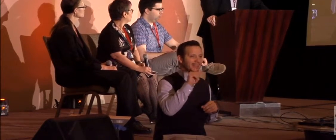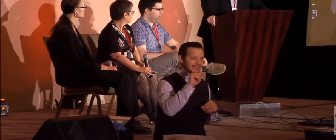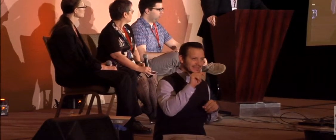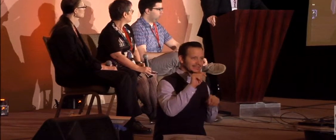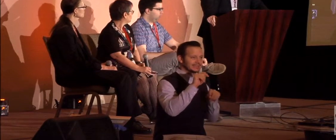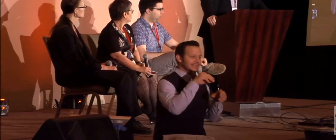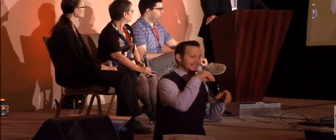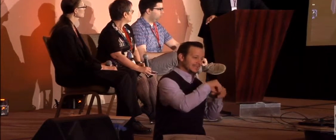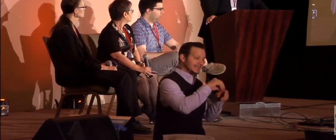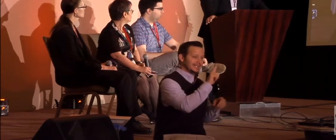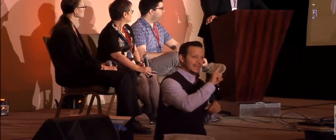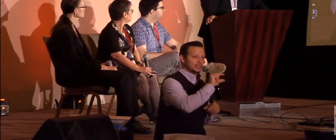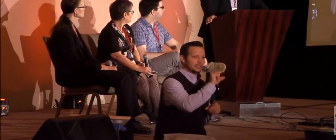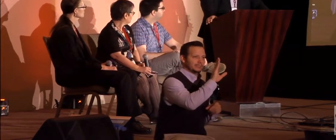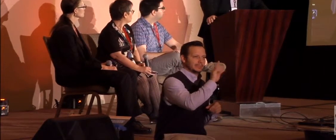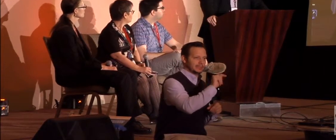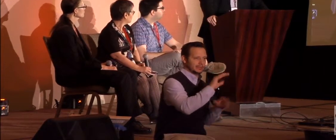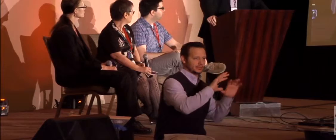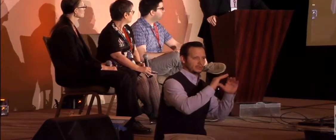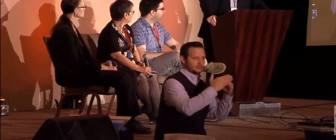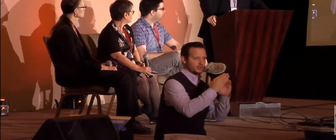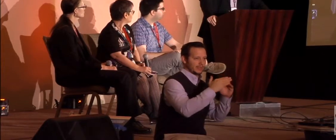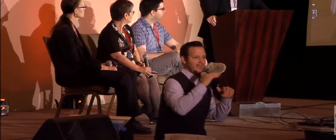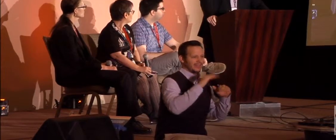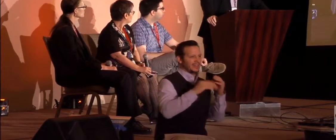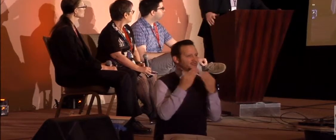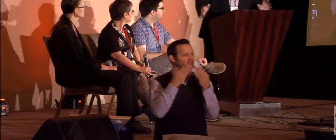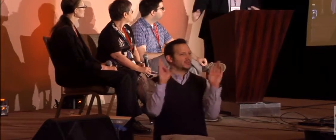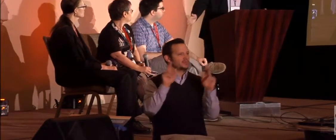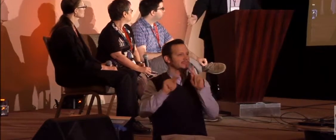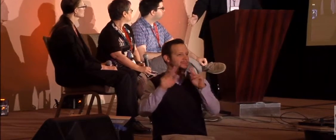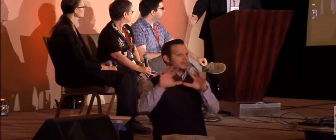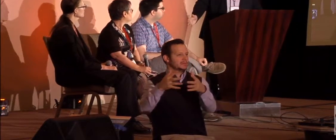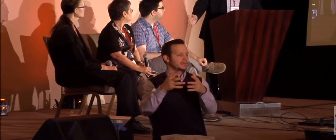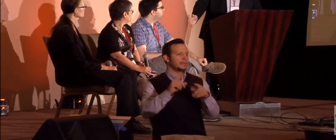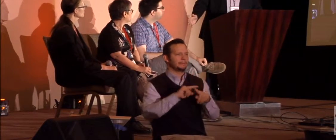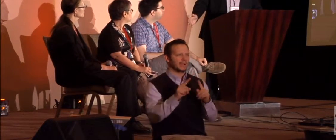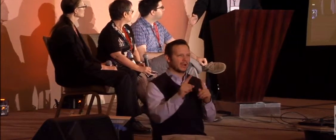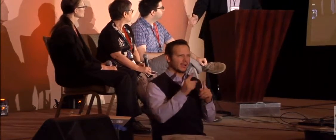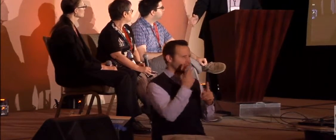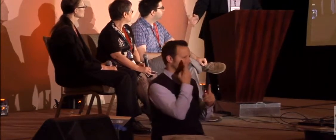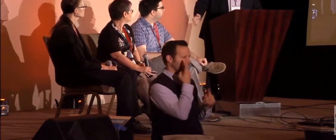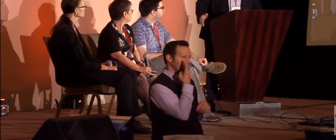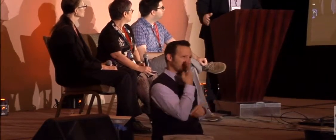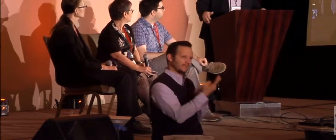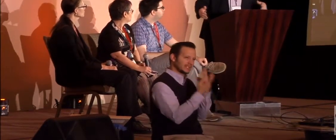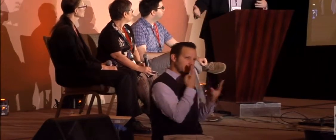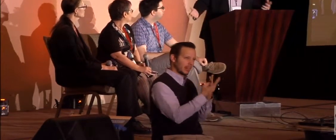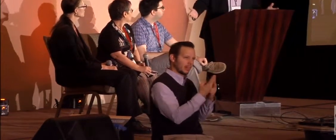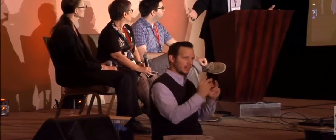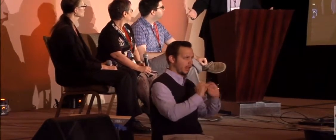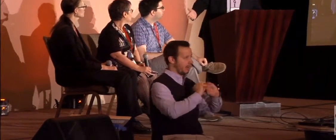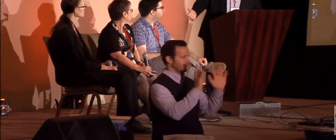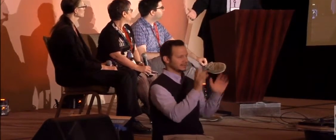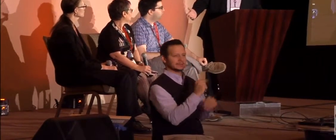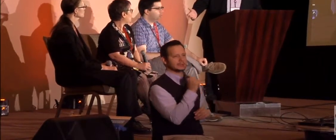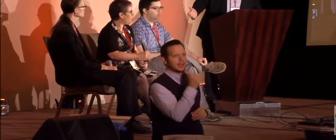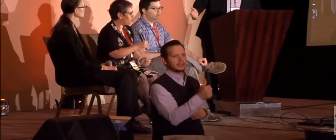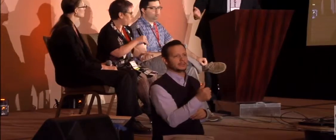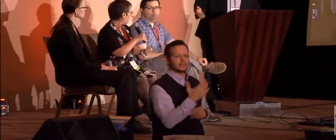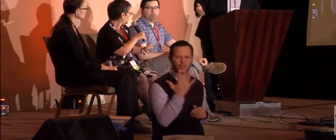general public. It may even be higher than that. But you don't see as much visibility. Why do you think that